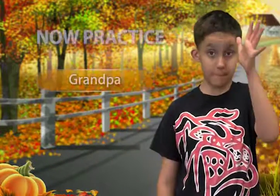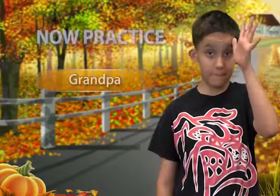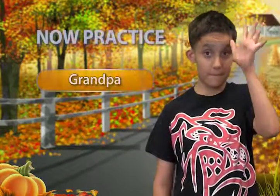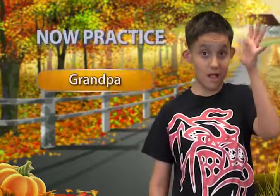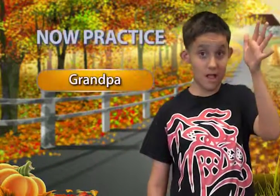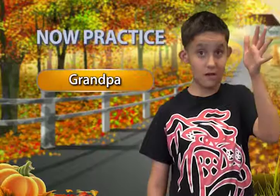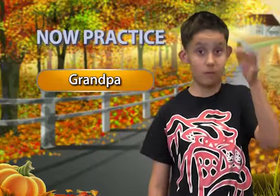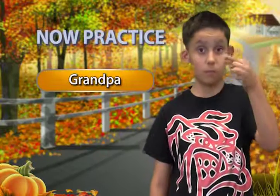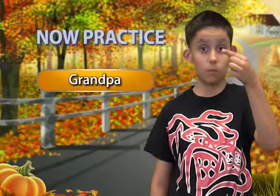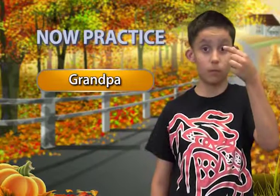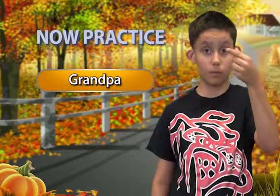Grandpa.